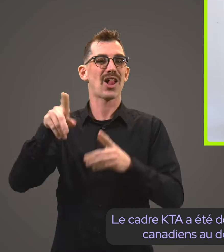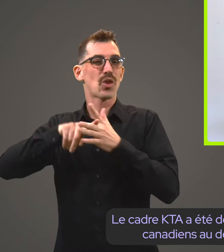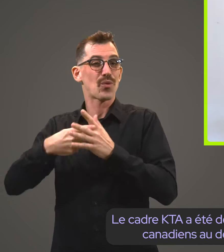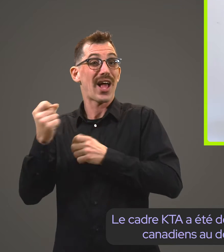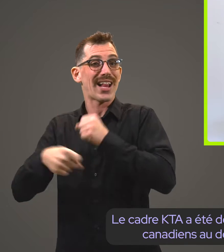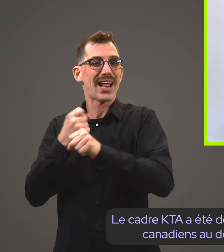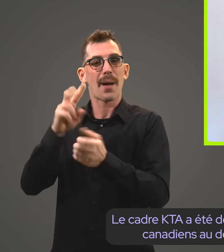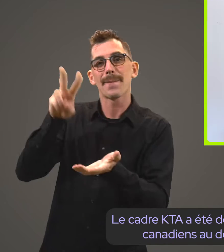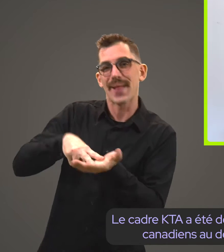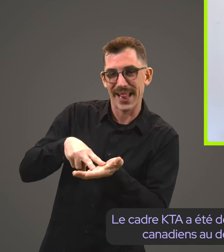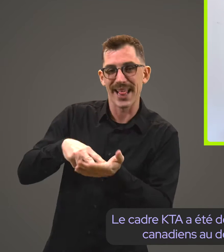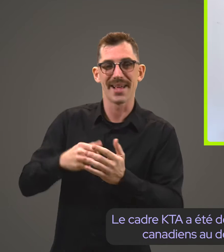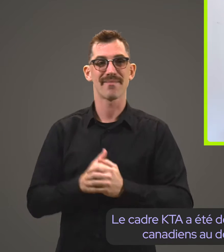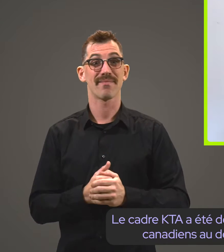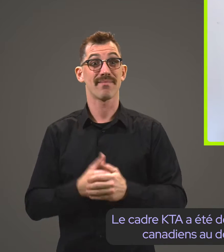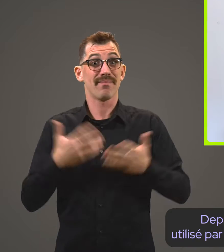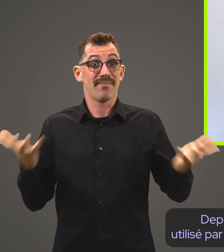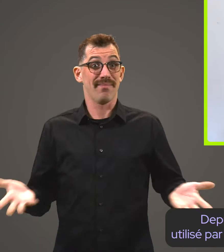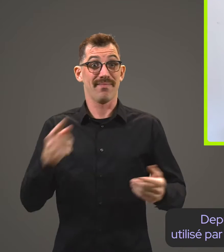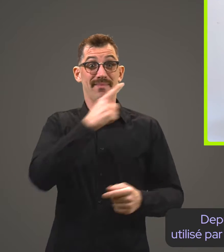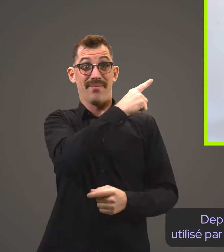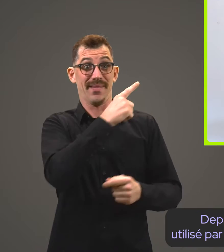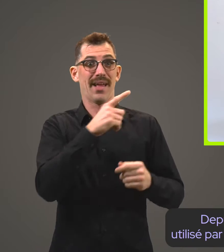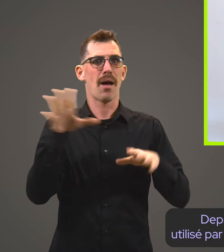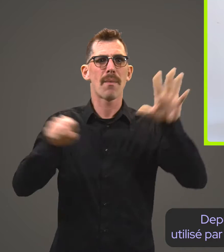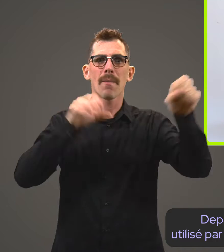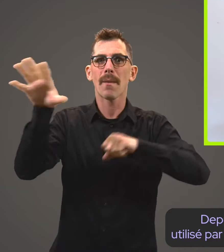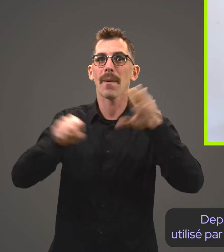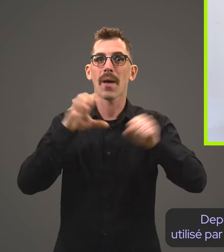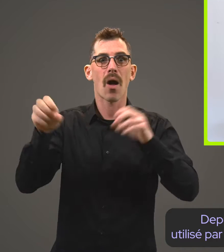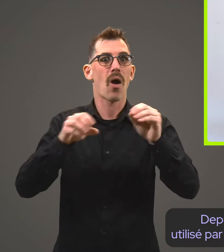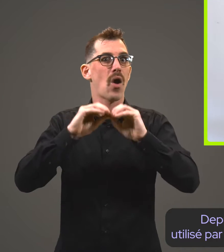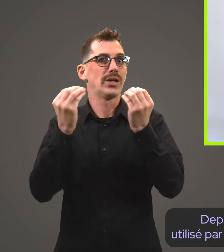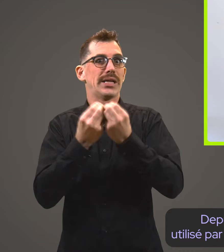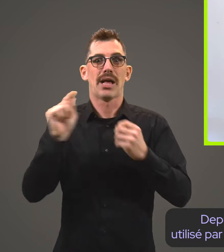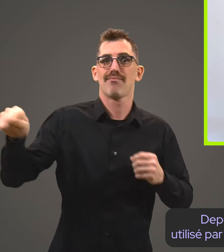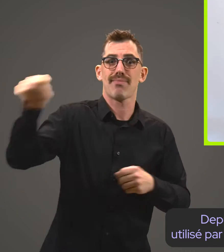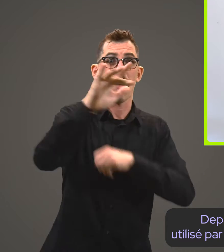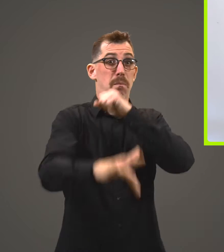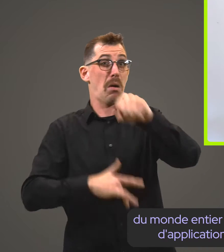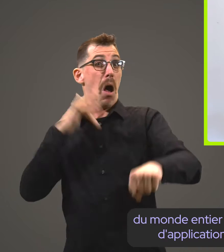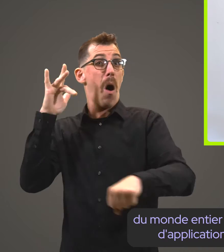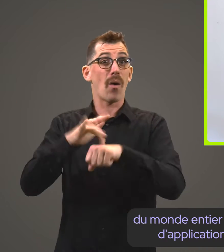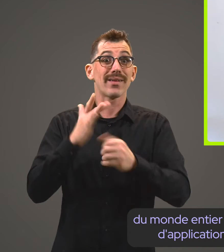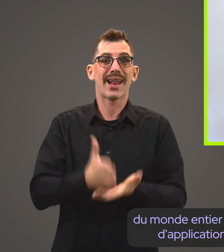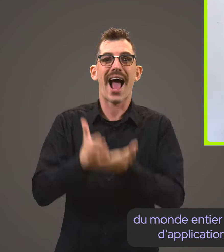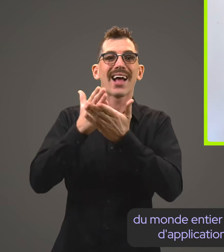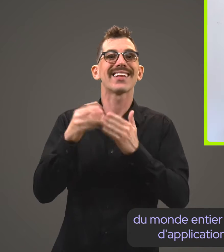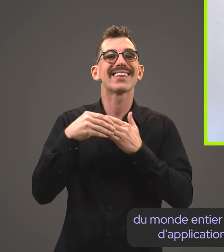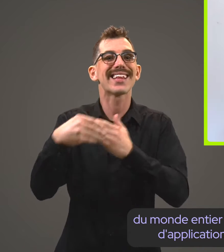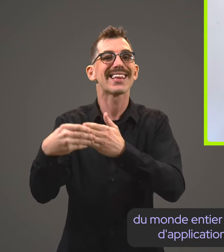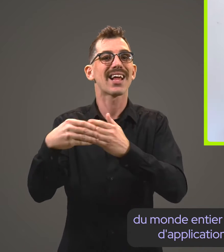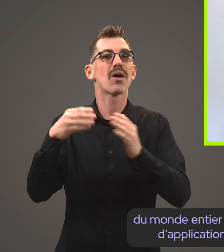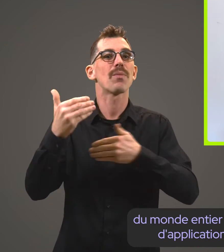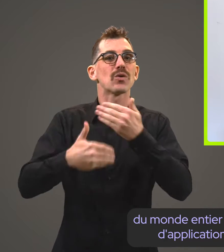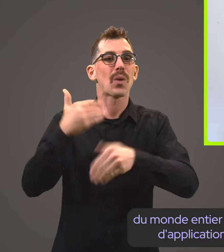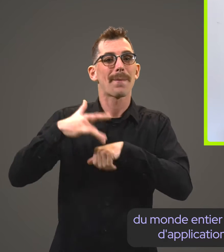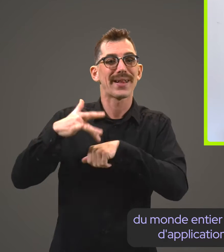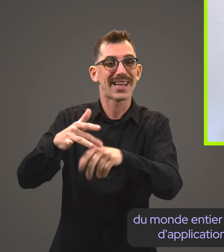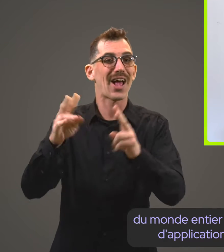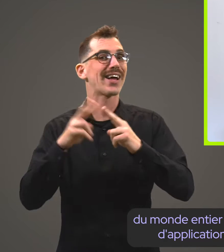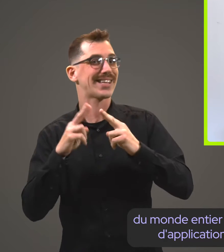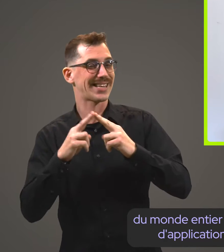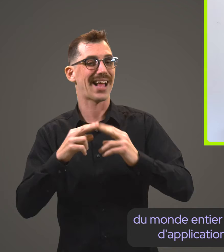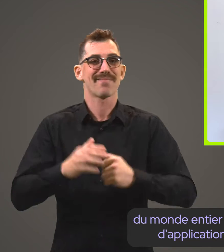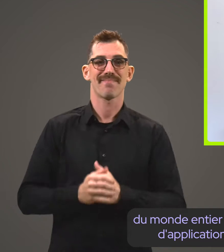researchers in the early 2000s. Since this time, it has been used by organizations worldwide to guide the process of